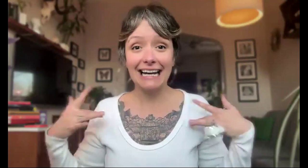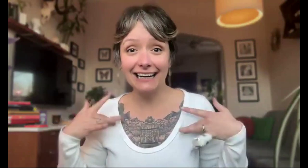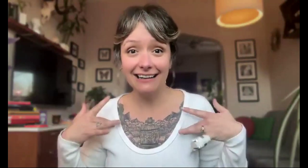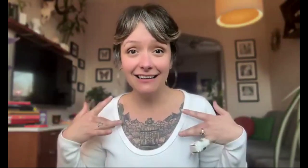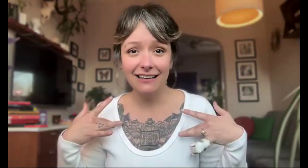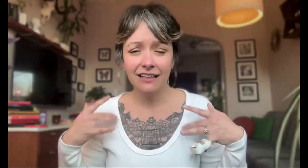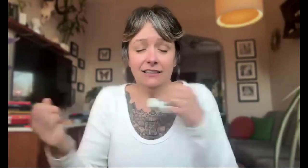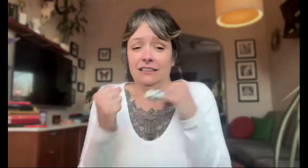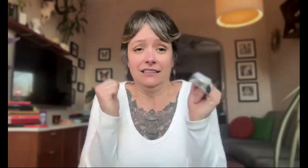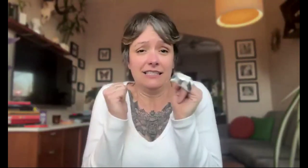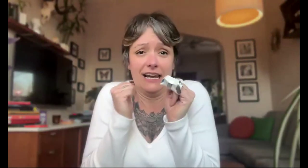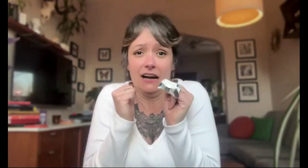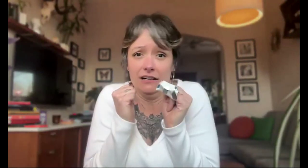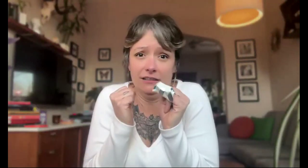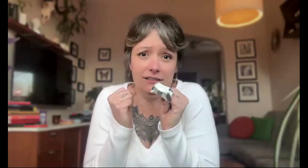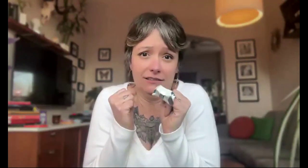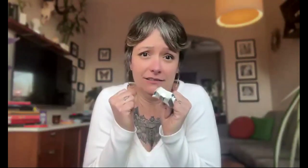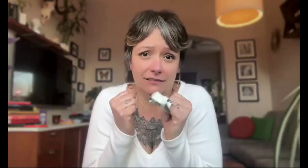excited, scared,